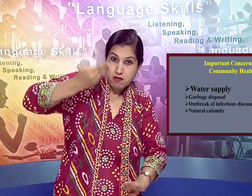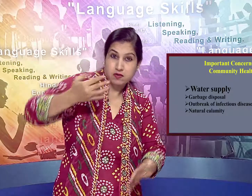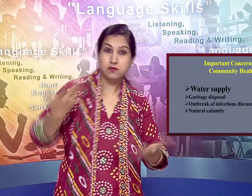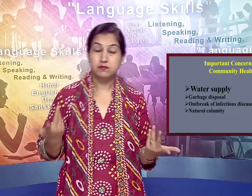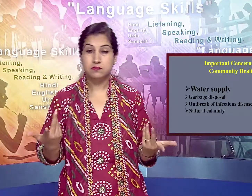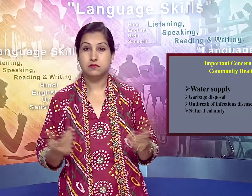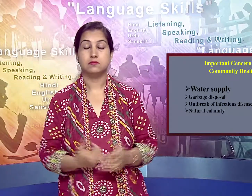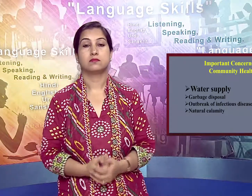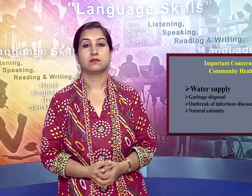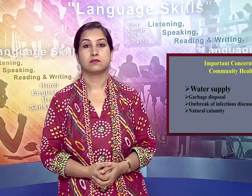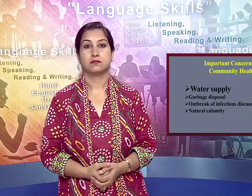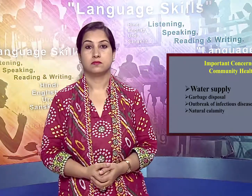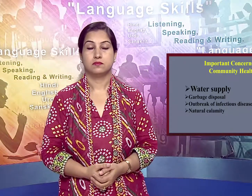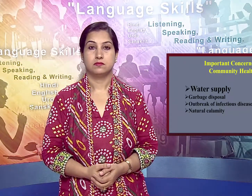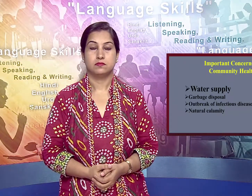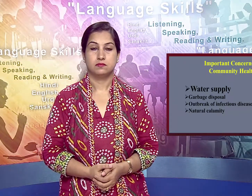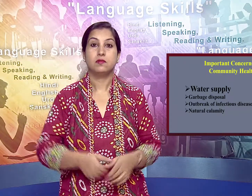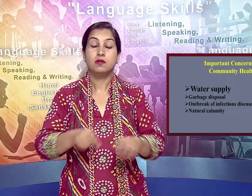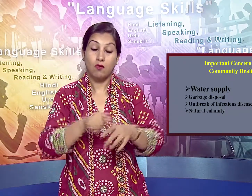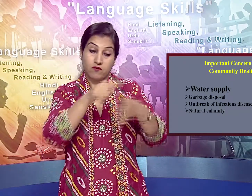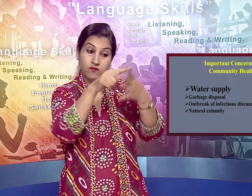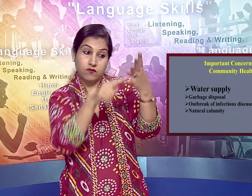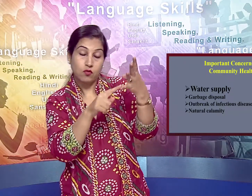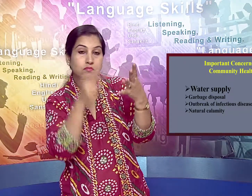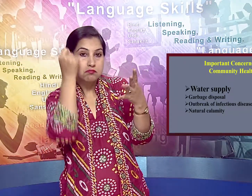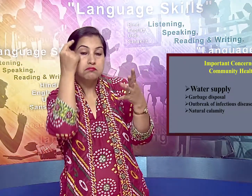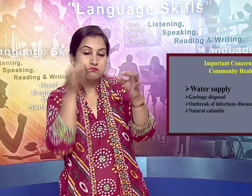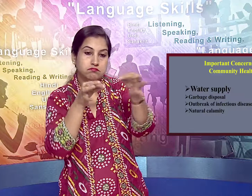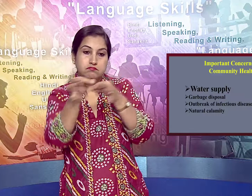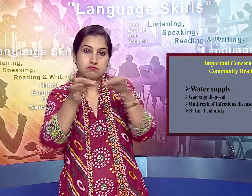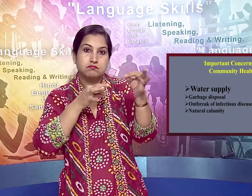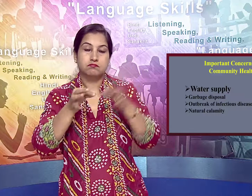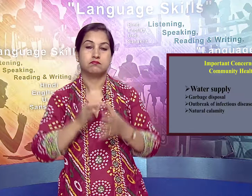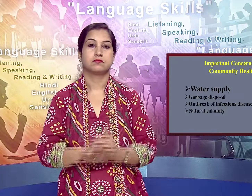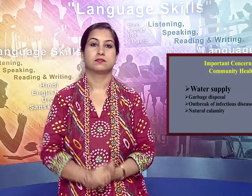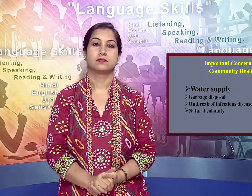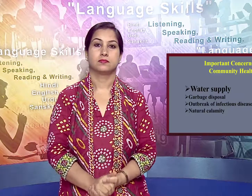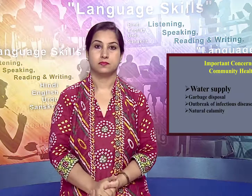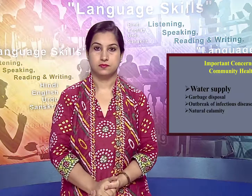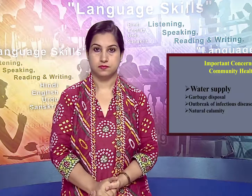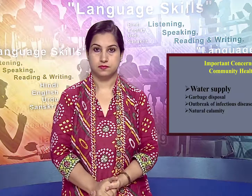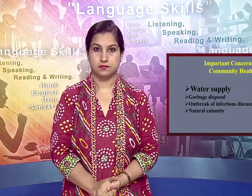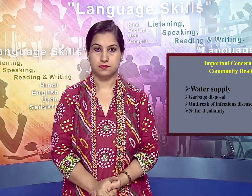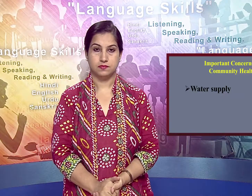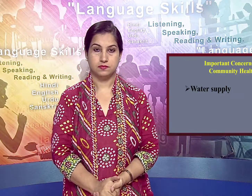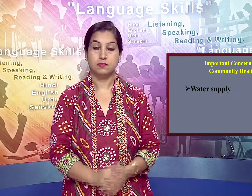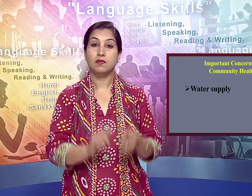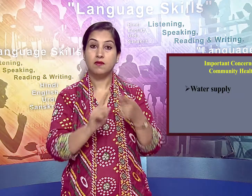Now let's understand all these 4 points in little detail. The first